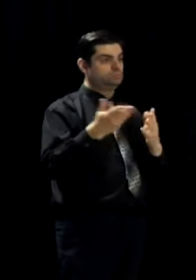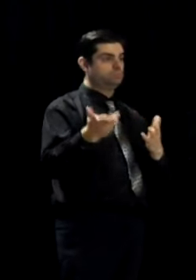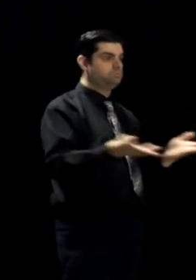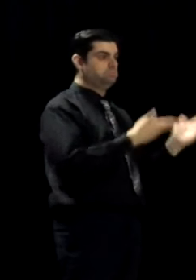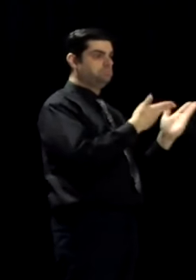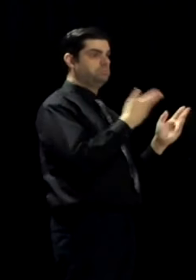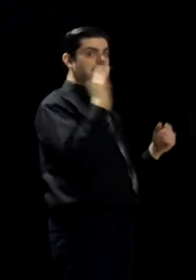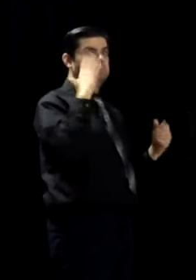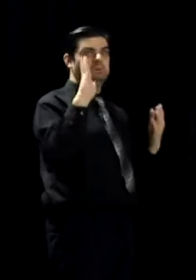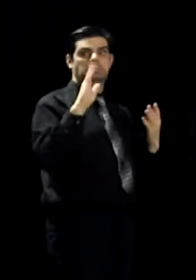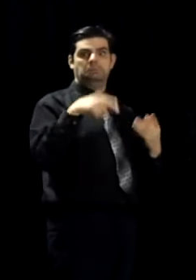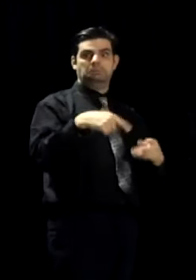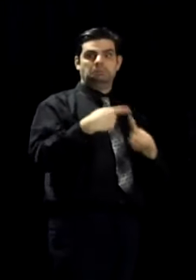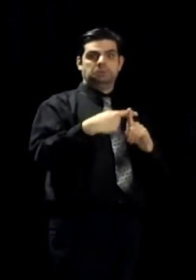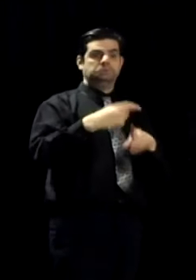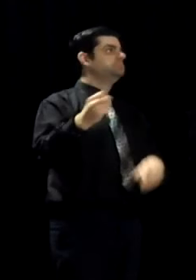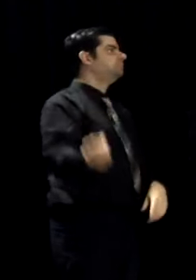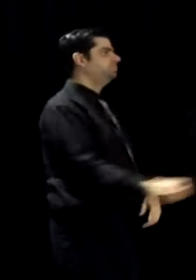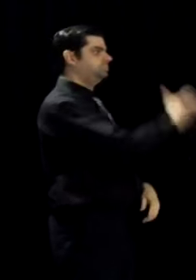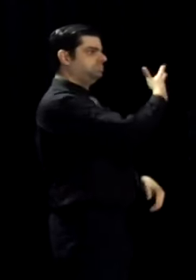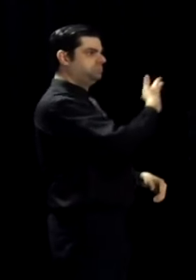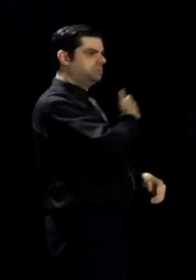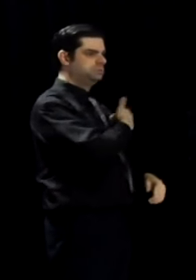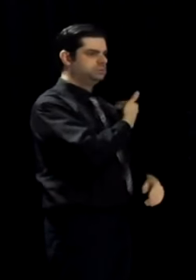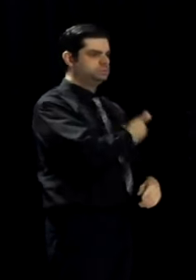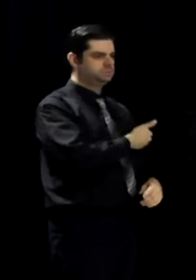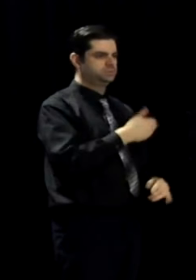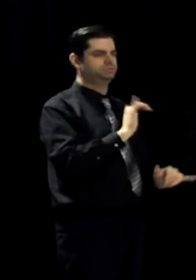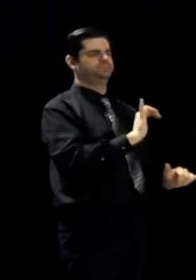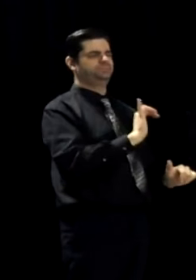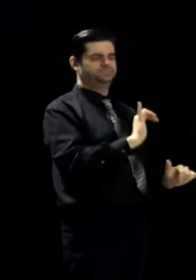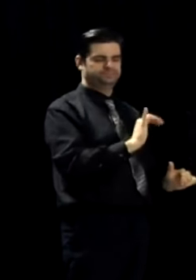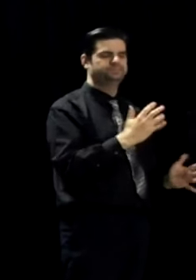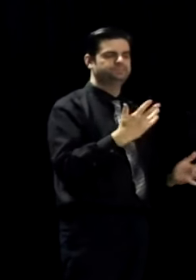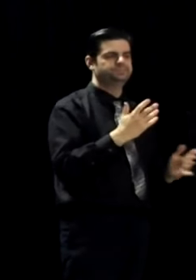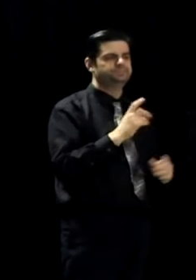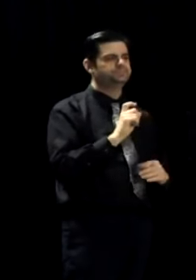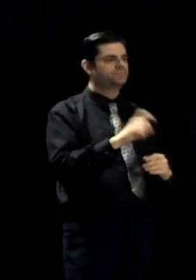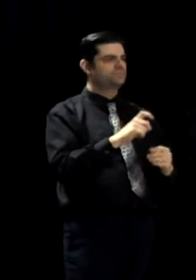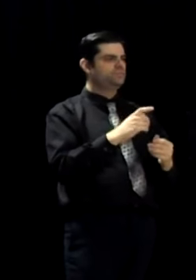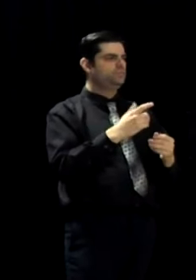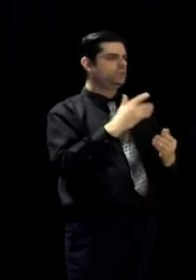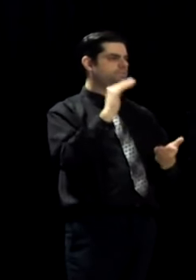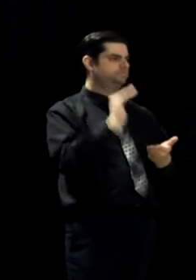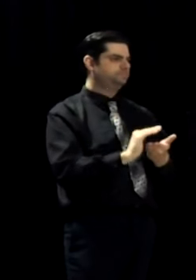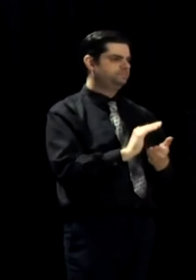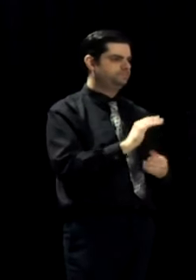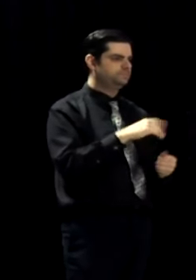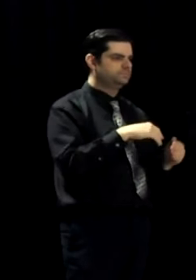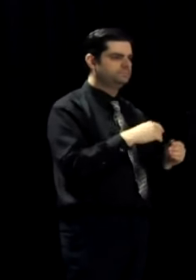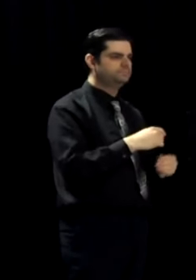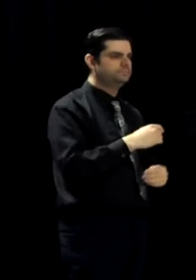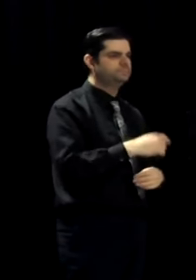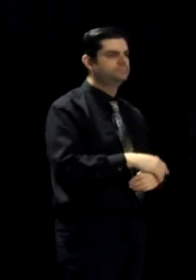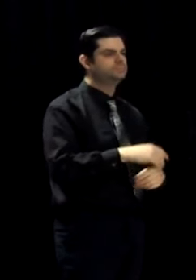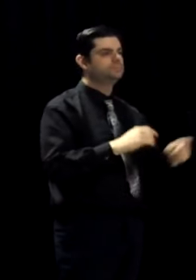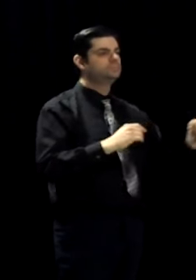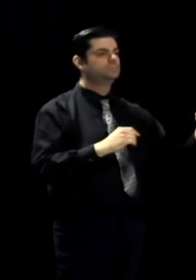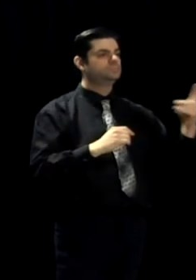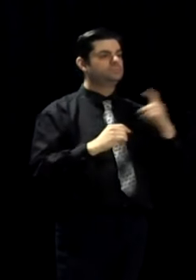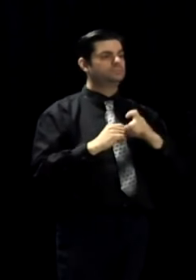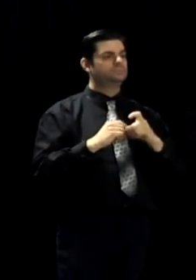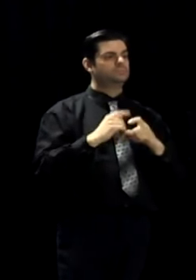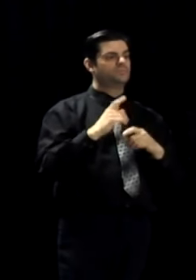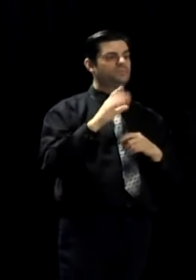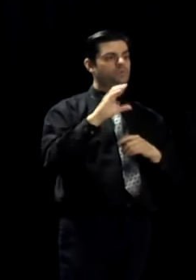the 5 that they got added. Mm-hmm. Going off of that, my coworker, Anthony, he had a good question, and I